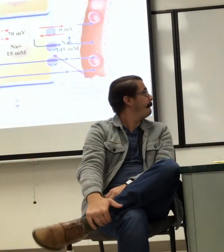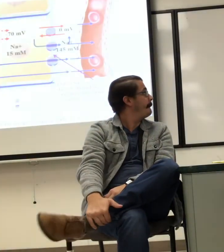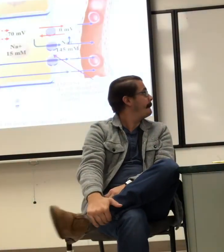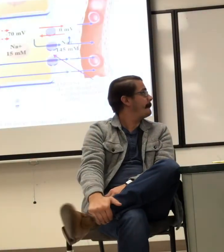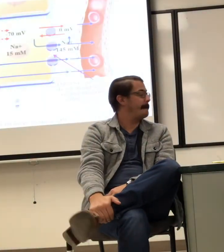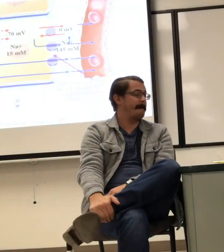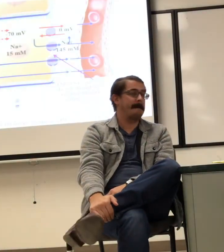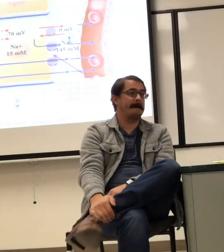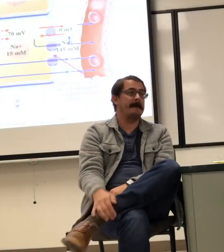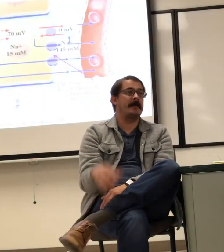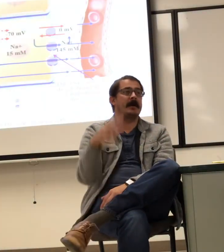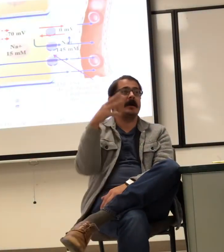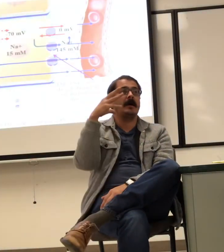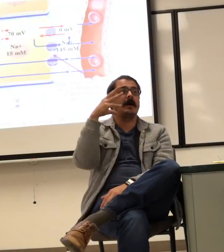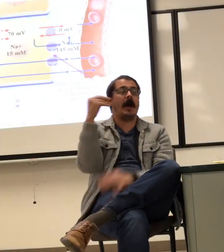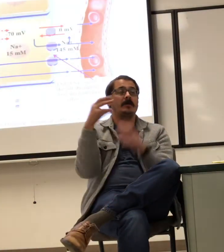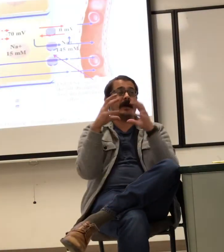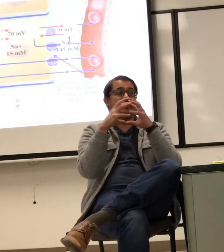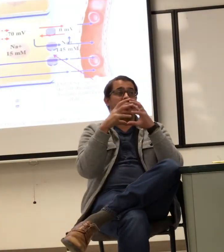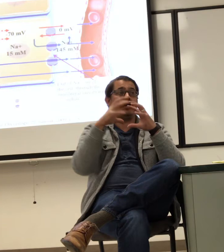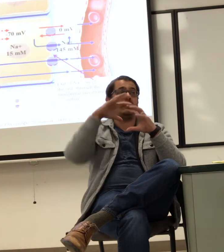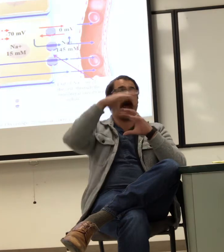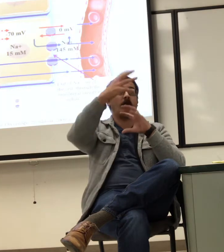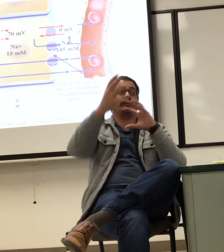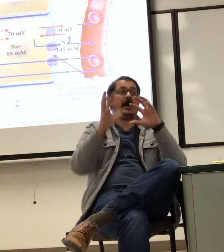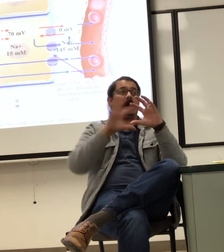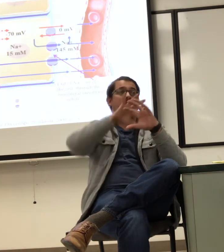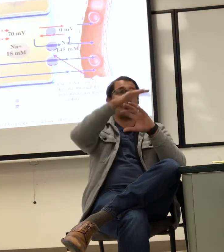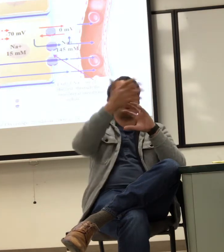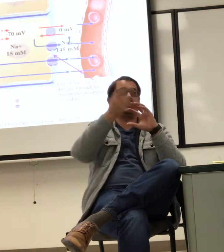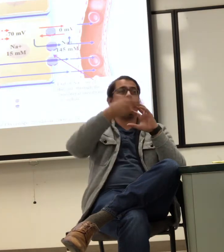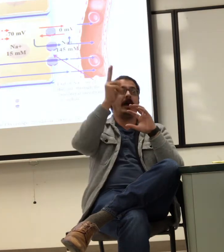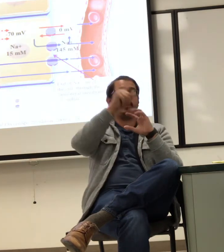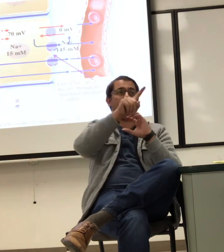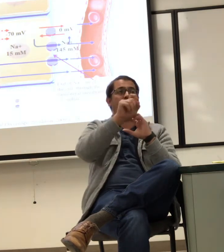Outside the cell, it's much higher, 145.